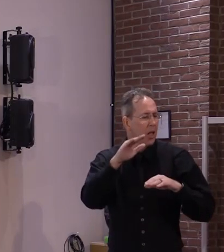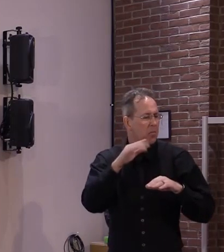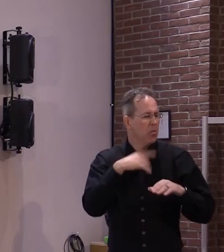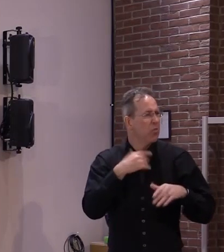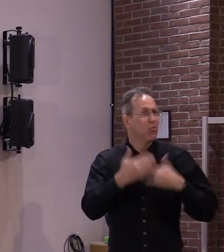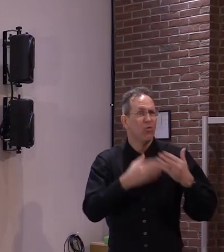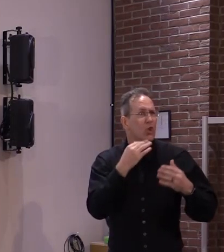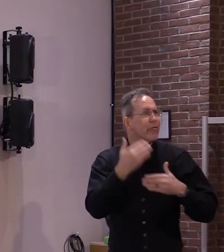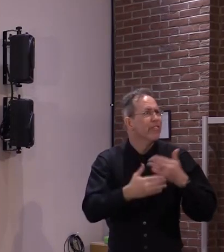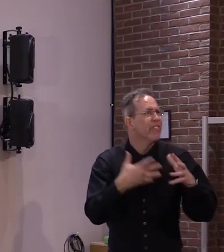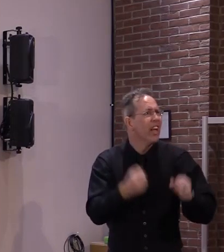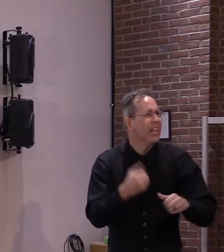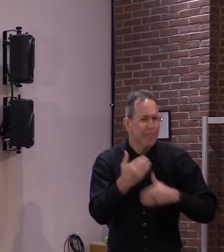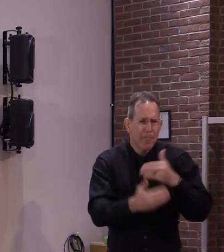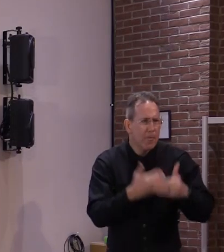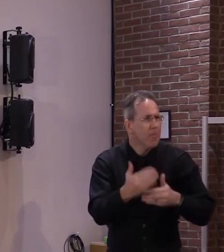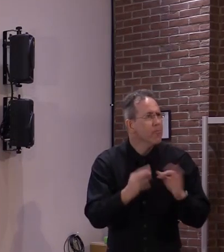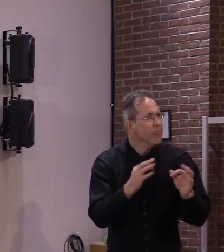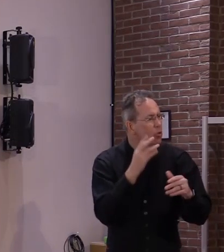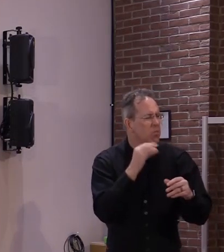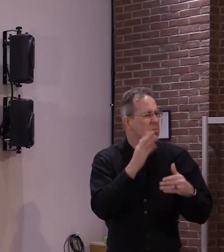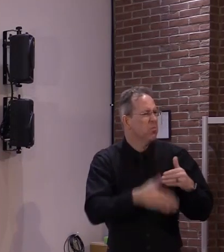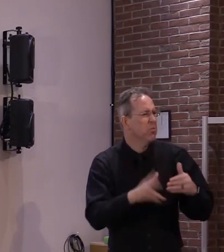band. Now